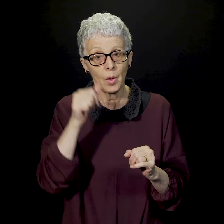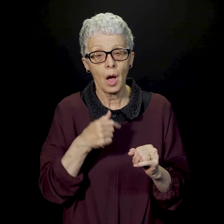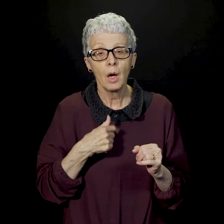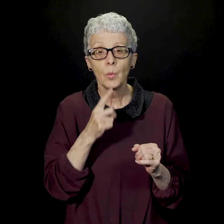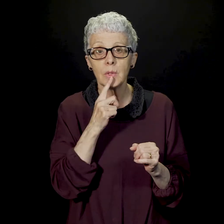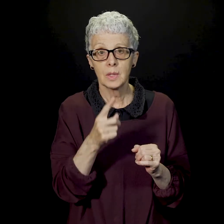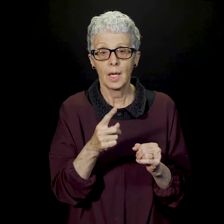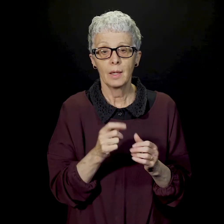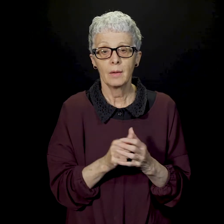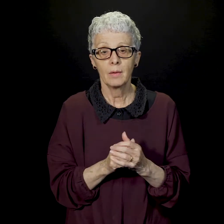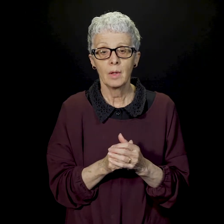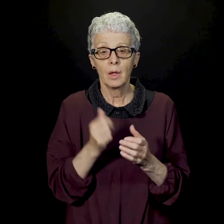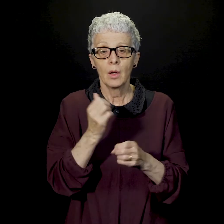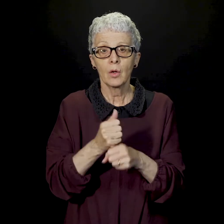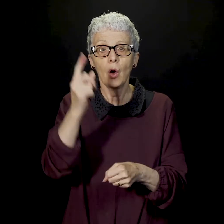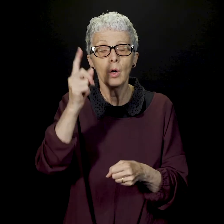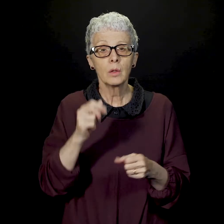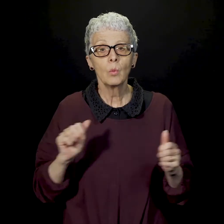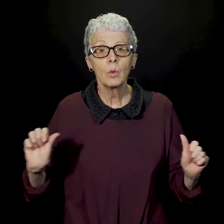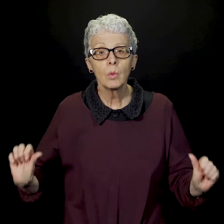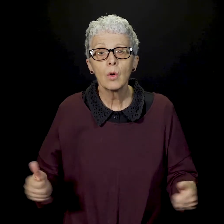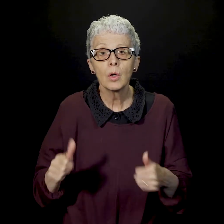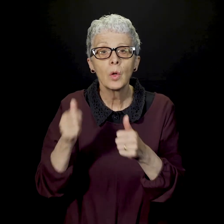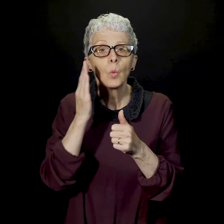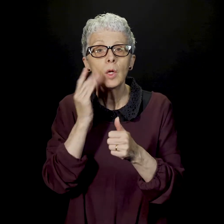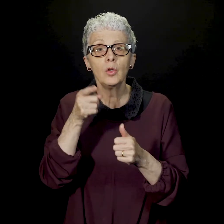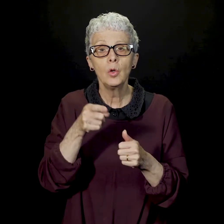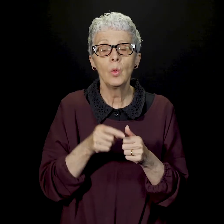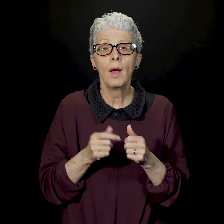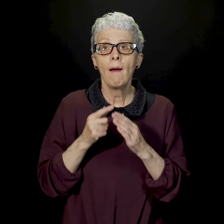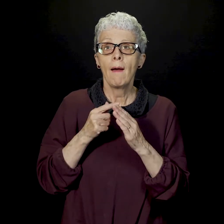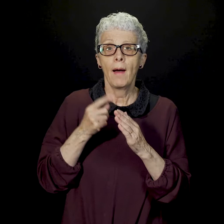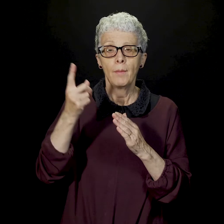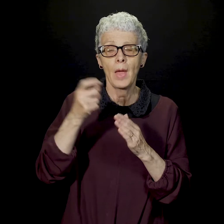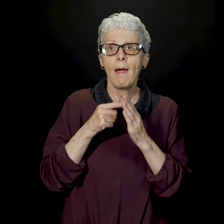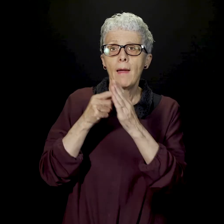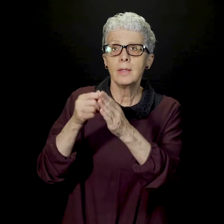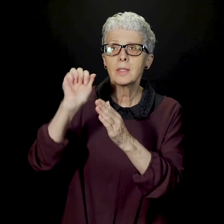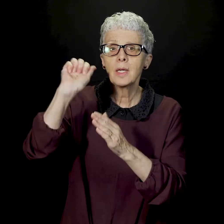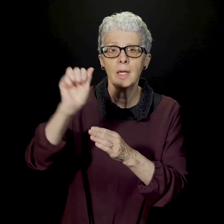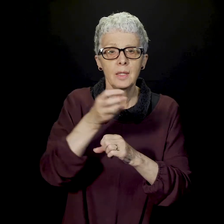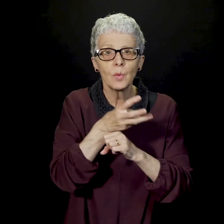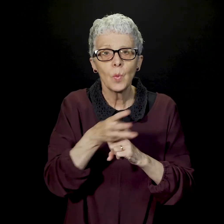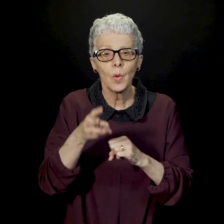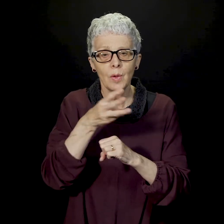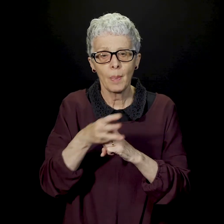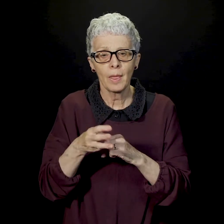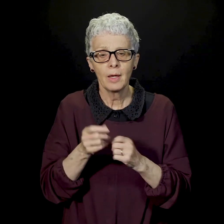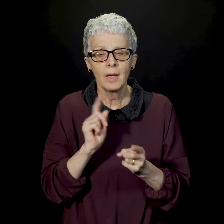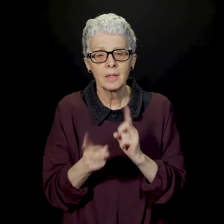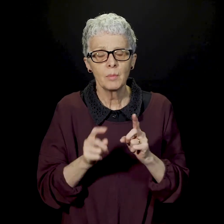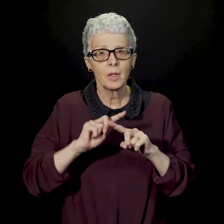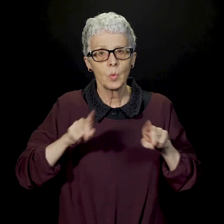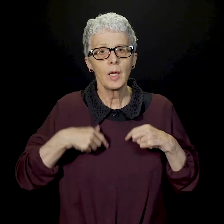just say this. God is glorified when you respond to his word. So often we feel like if we're